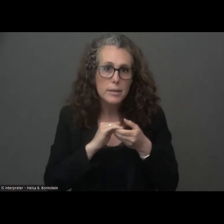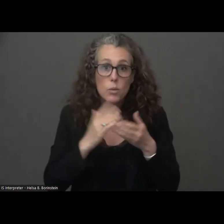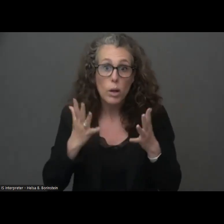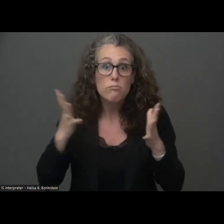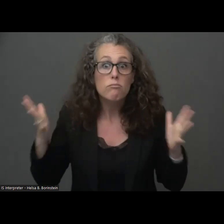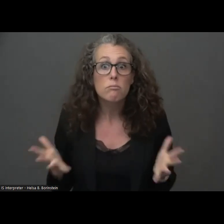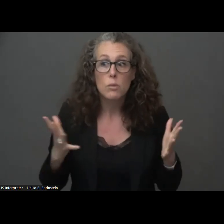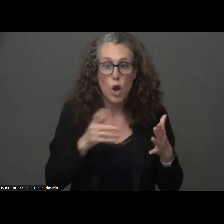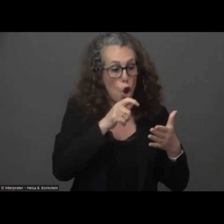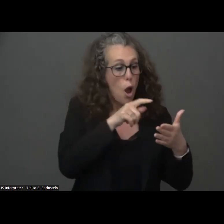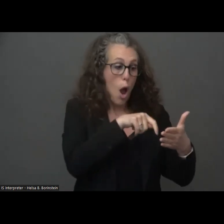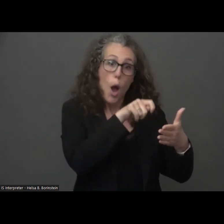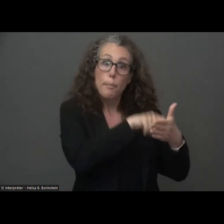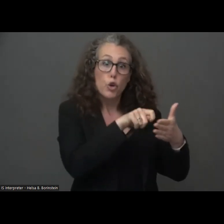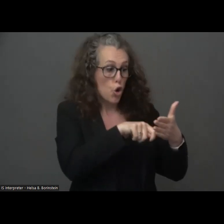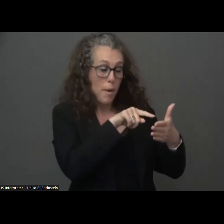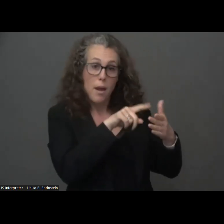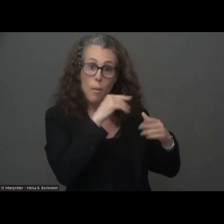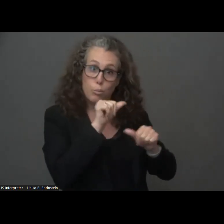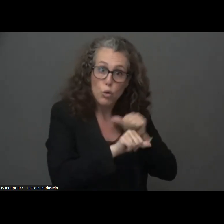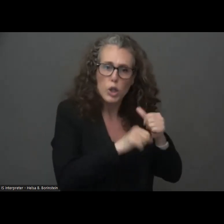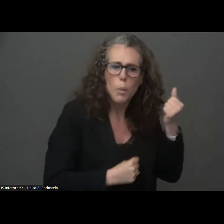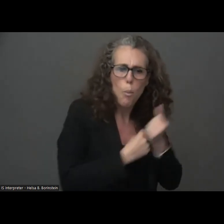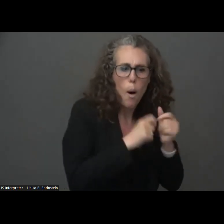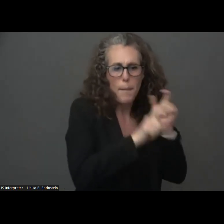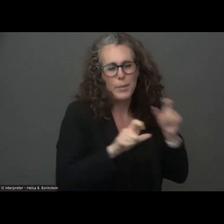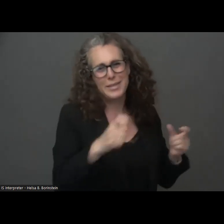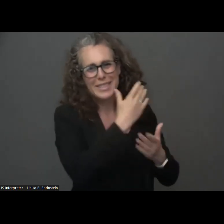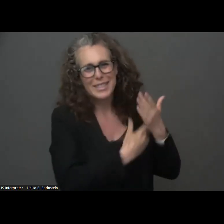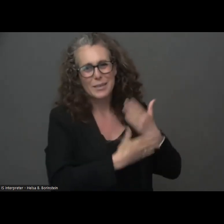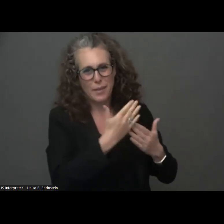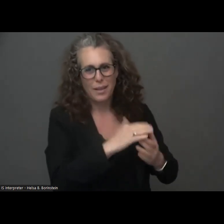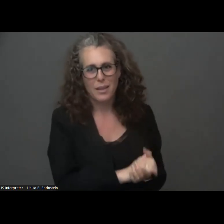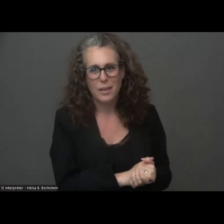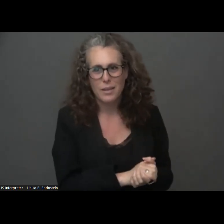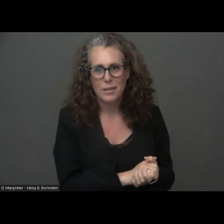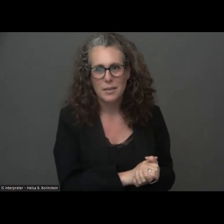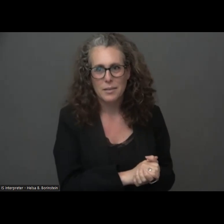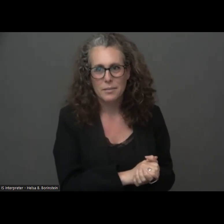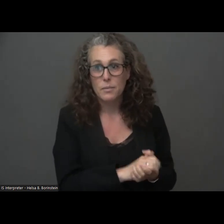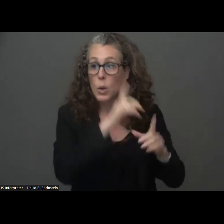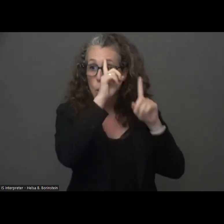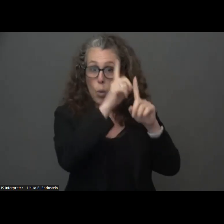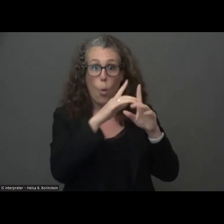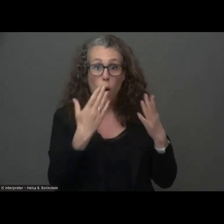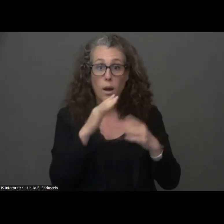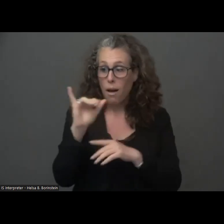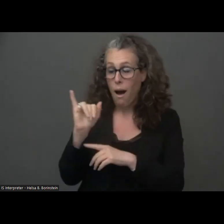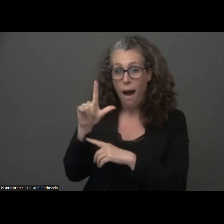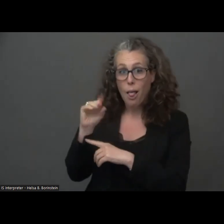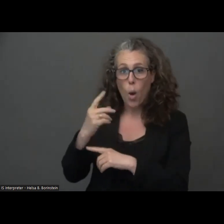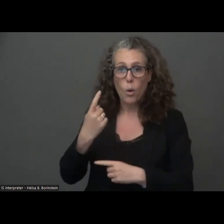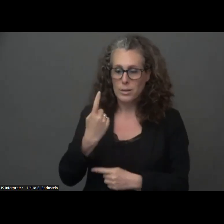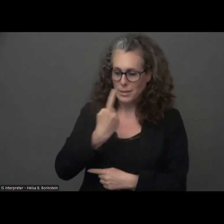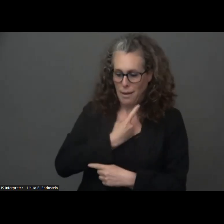as allies of people with disabilities and as a contribution to their ESG agenda to simply send out the ILO's self-assessment